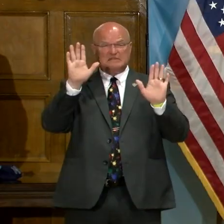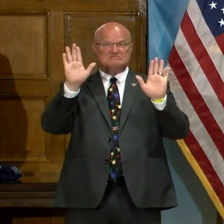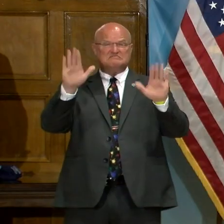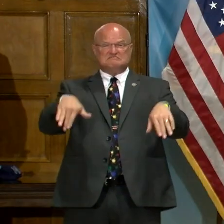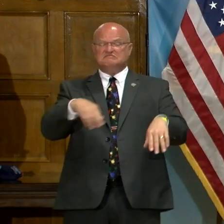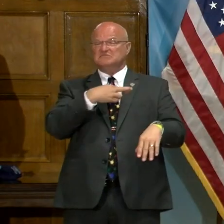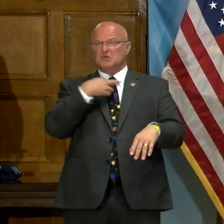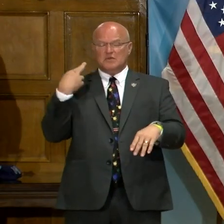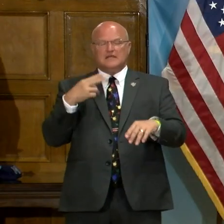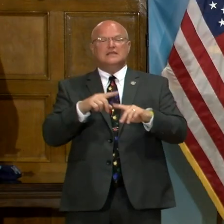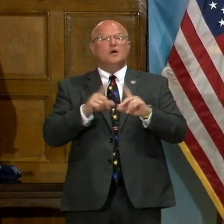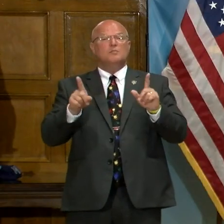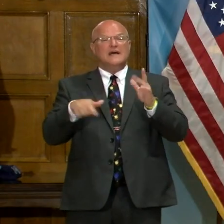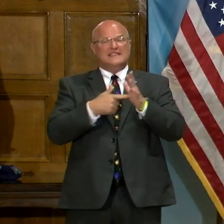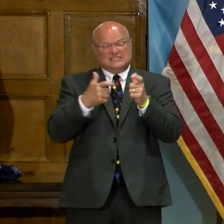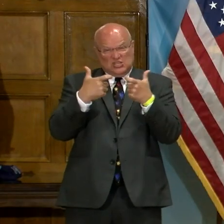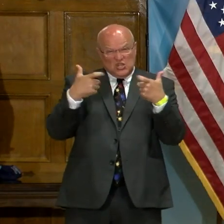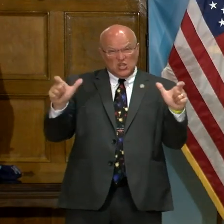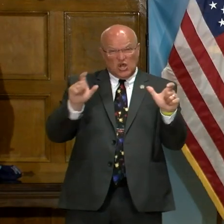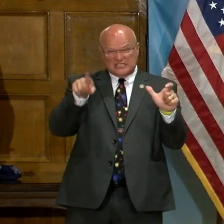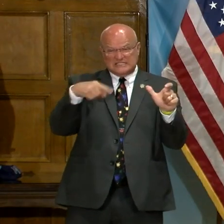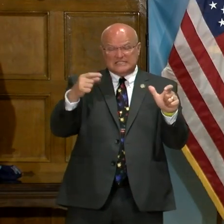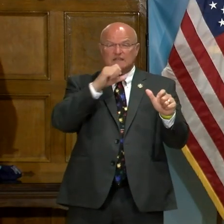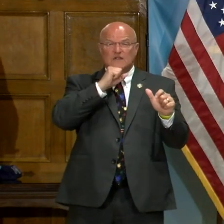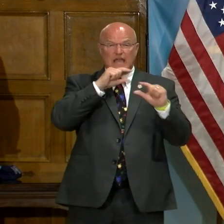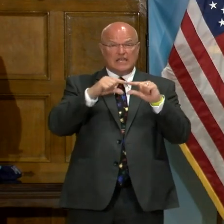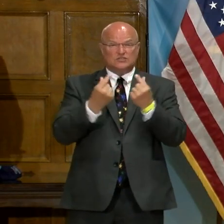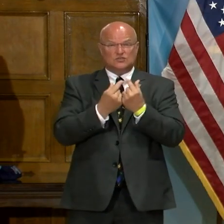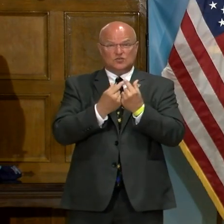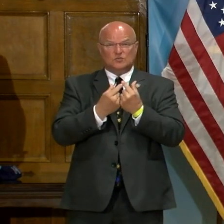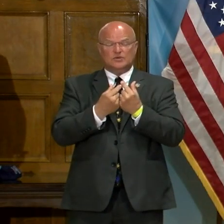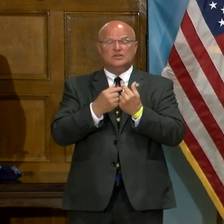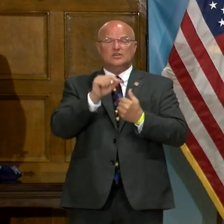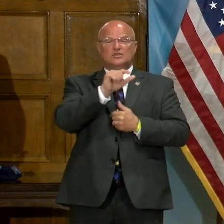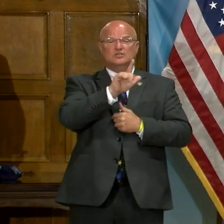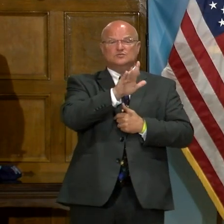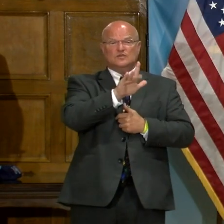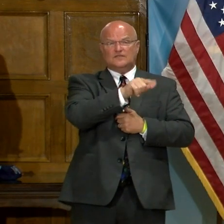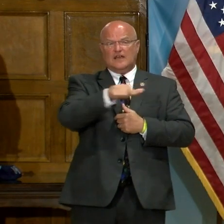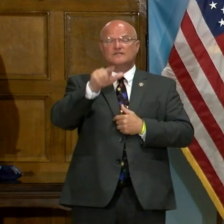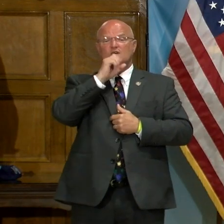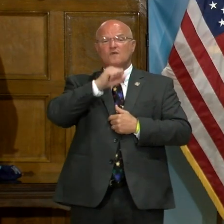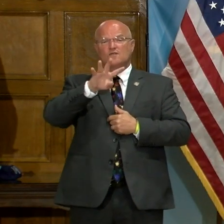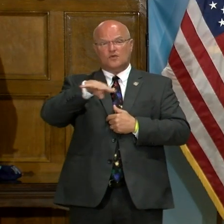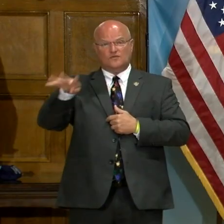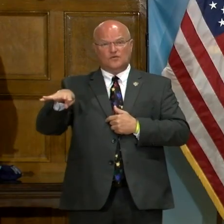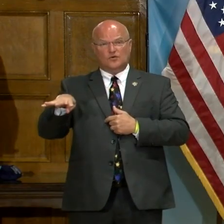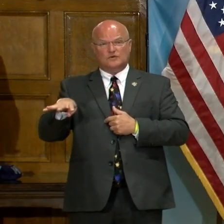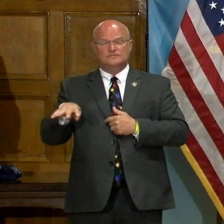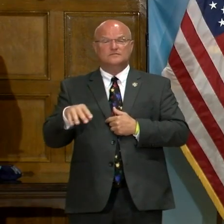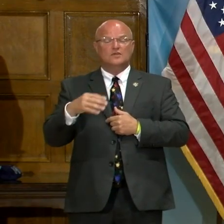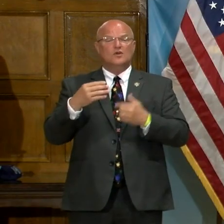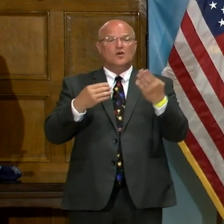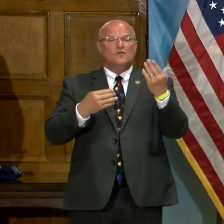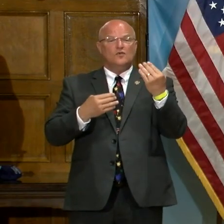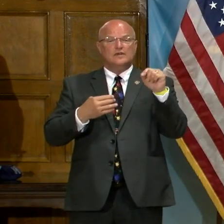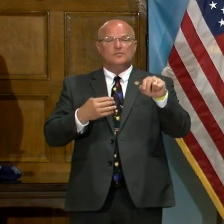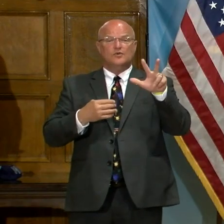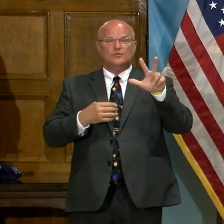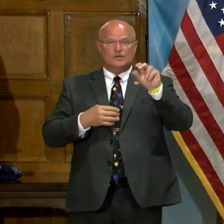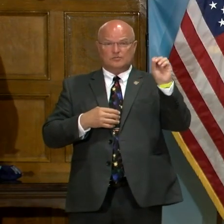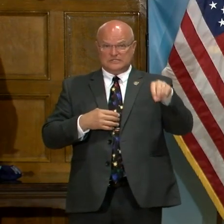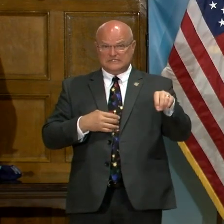risk, but this is actually the largest single age group, 25 to 44. Only 14.3% of